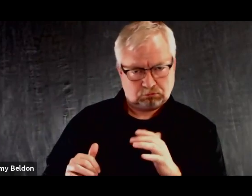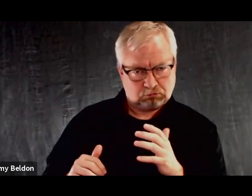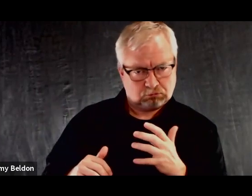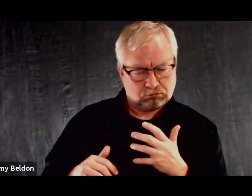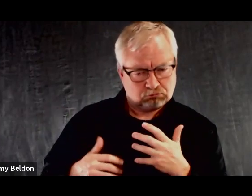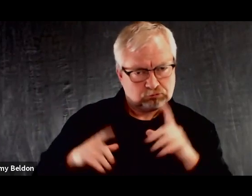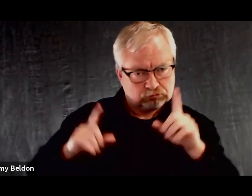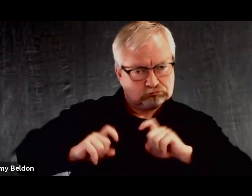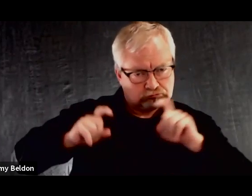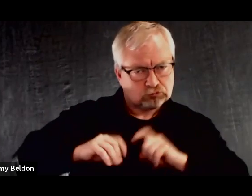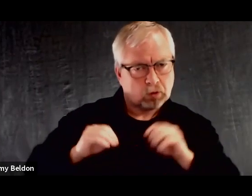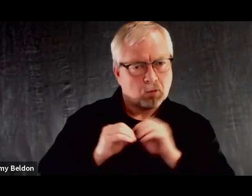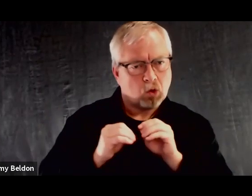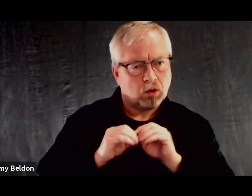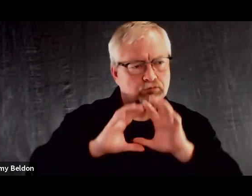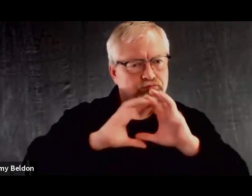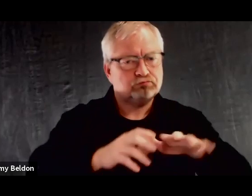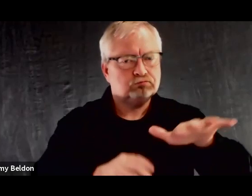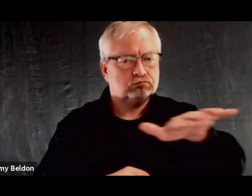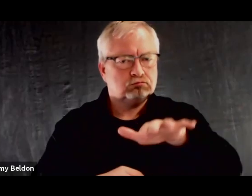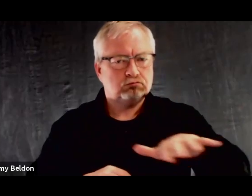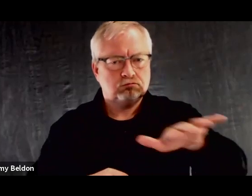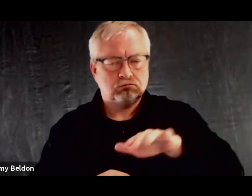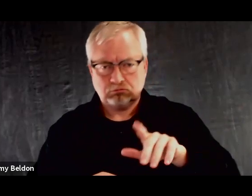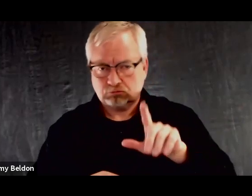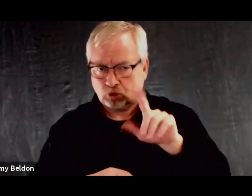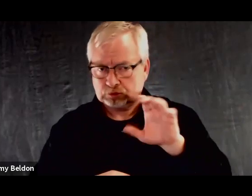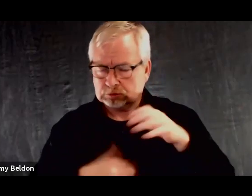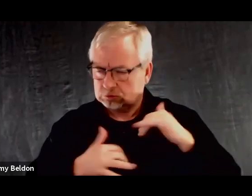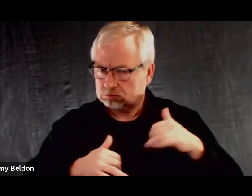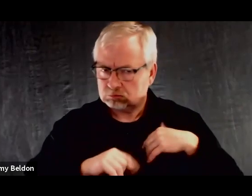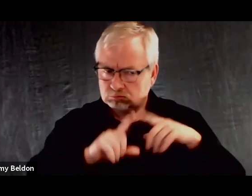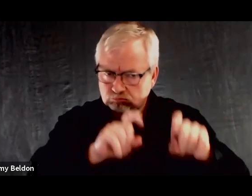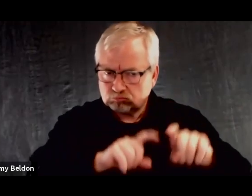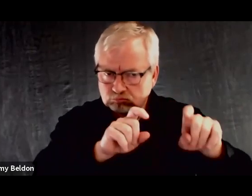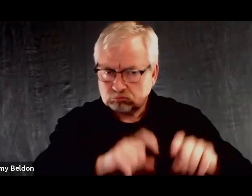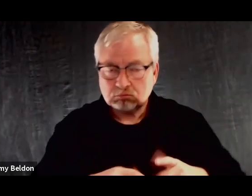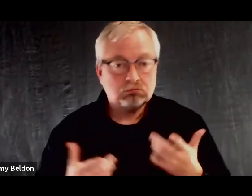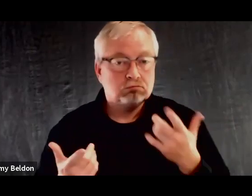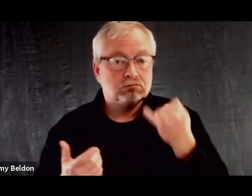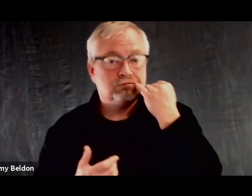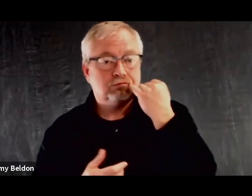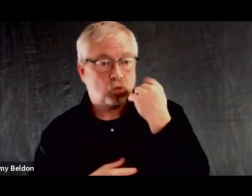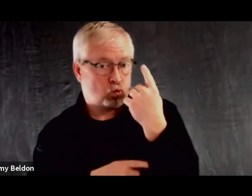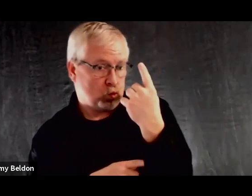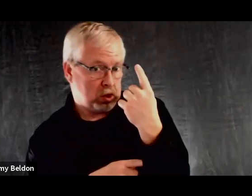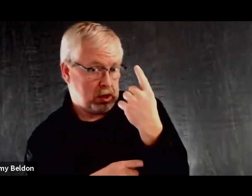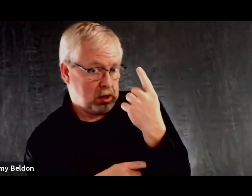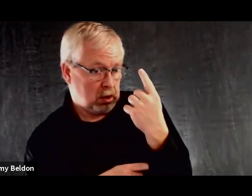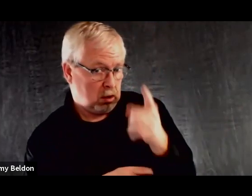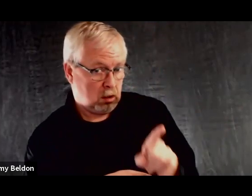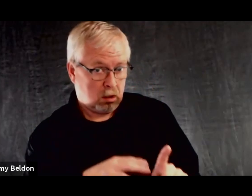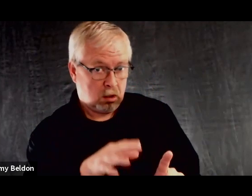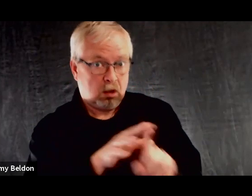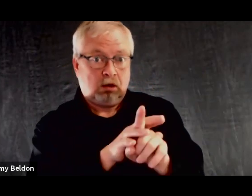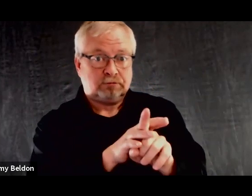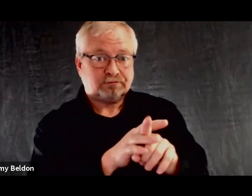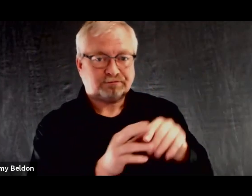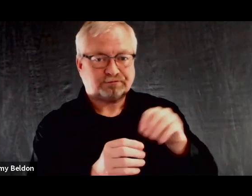So what we do is, if there's a single case in a resident, employee, or